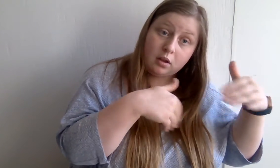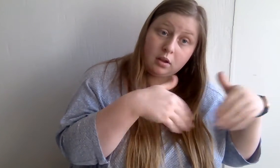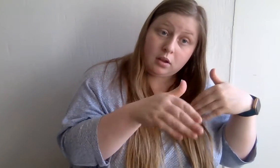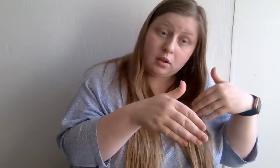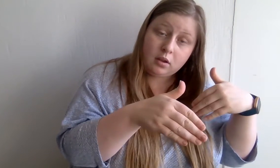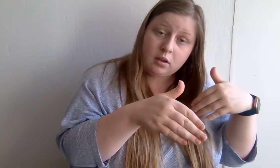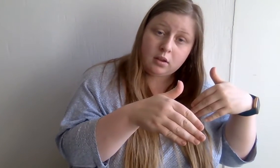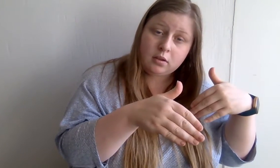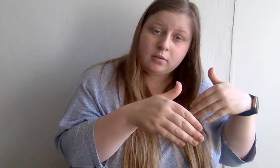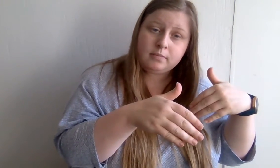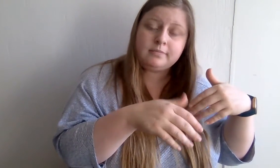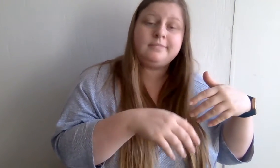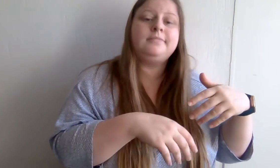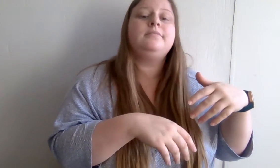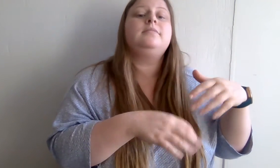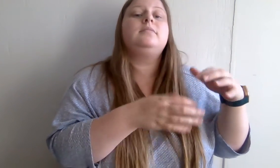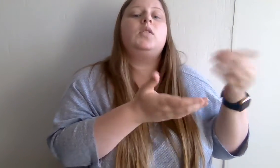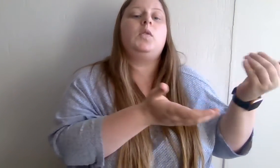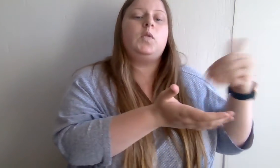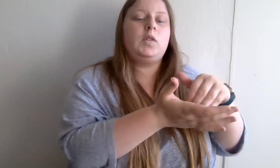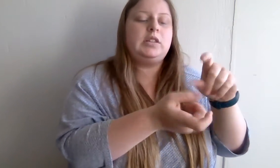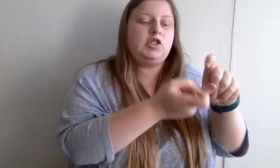question. The doll walks.